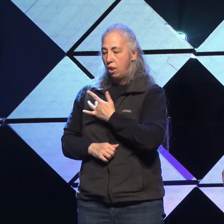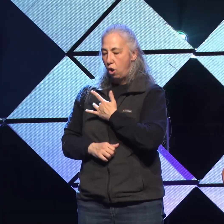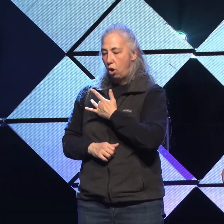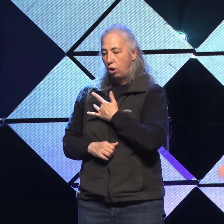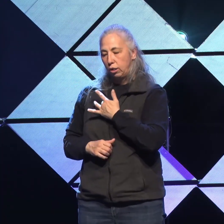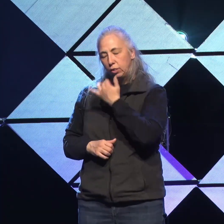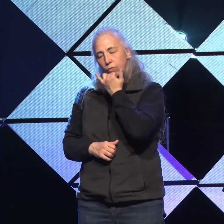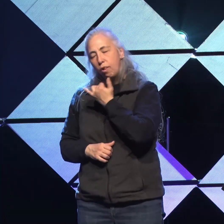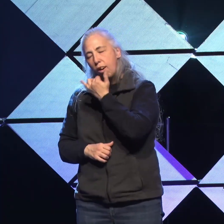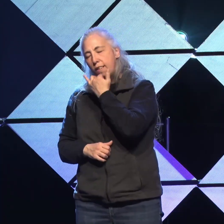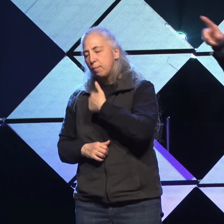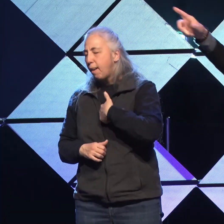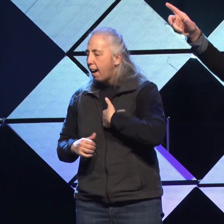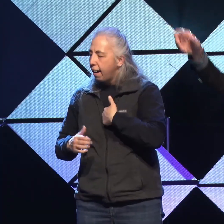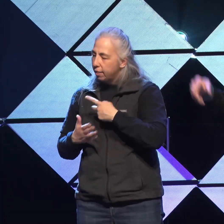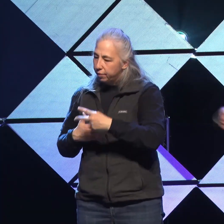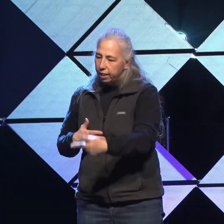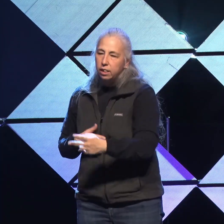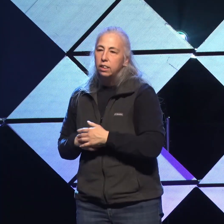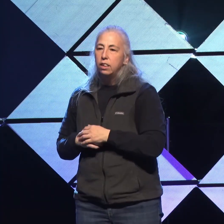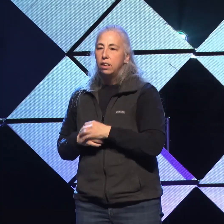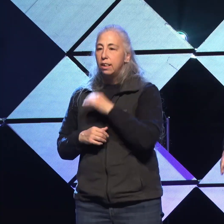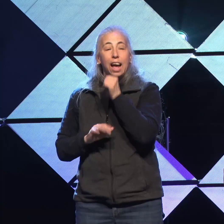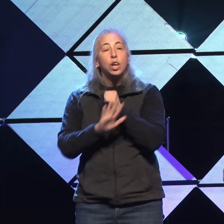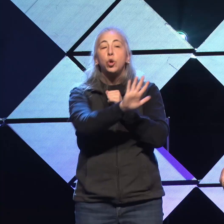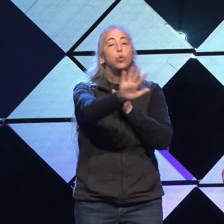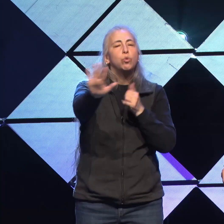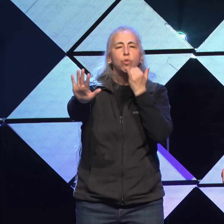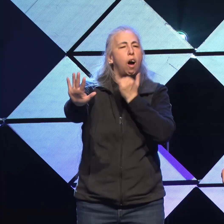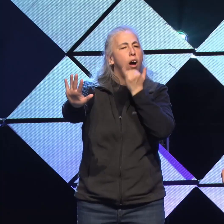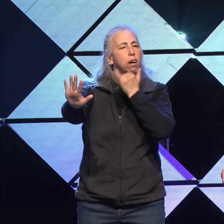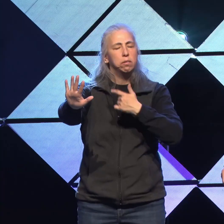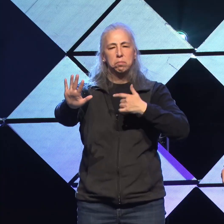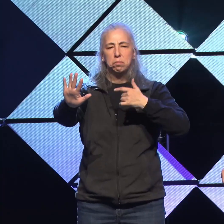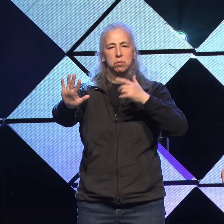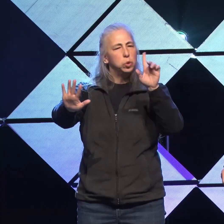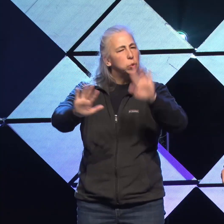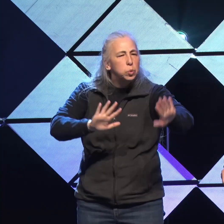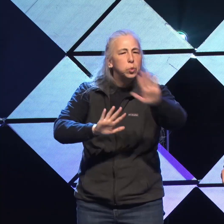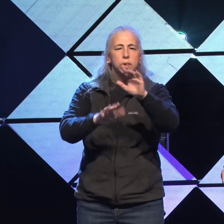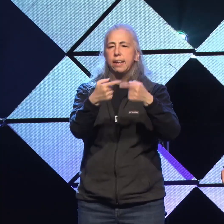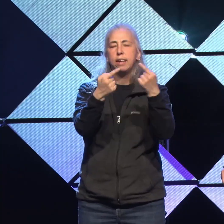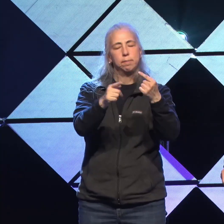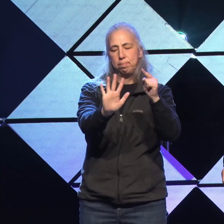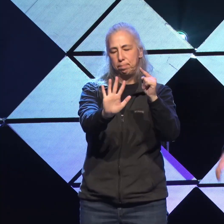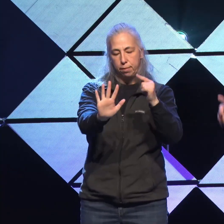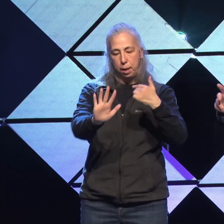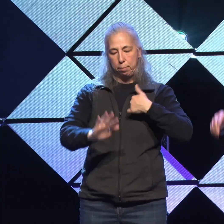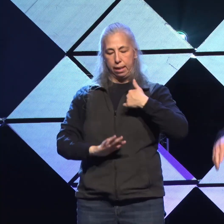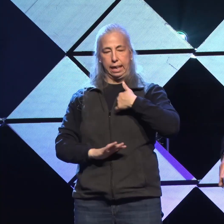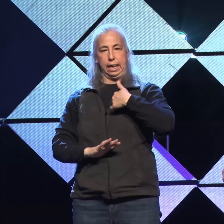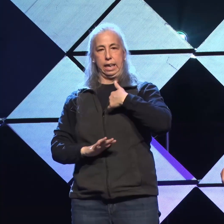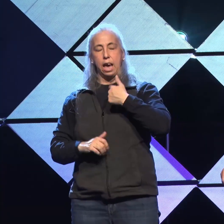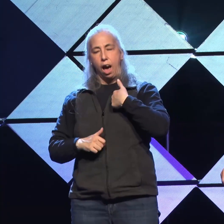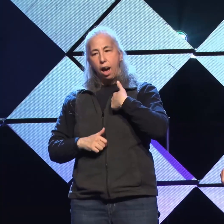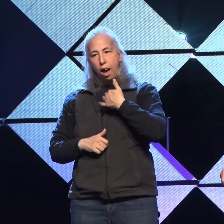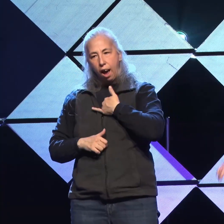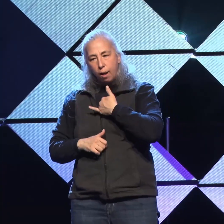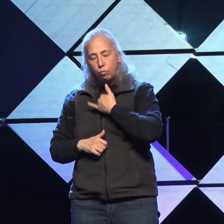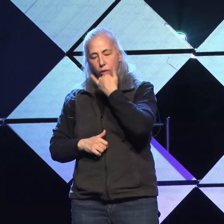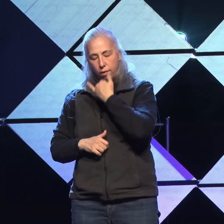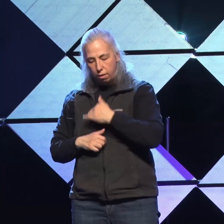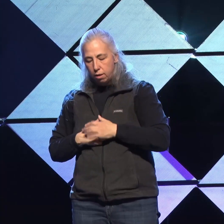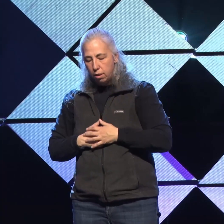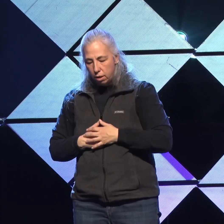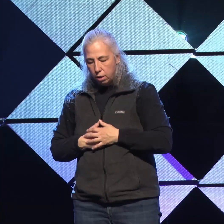else's. Not yours, not yours, not yours, mine. And here's the truth.